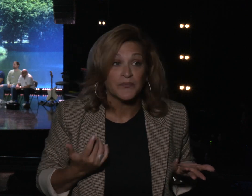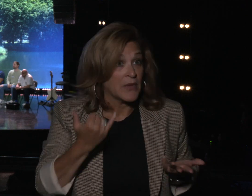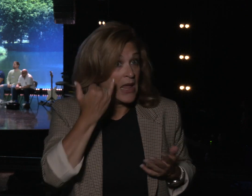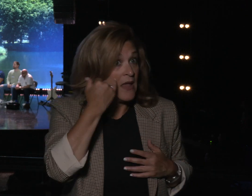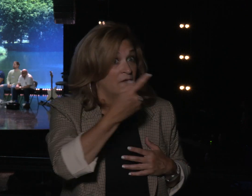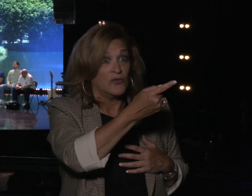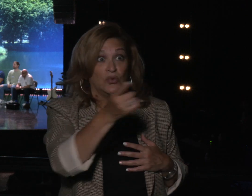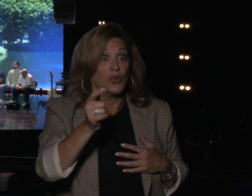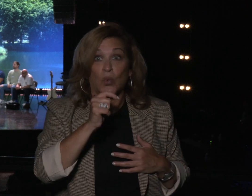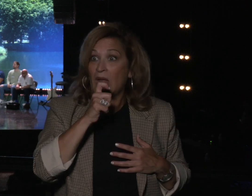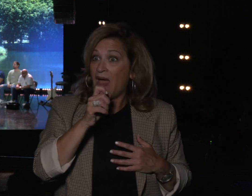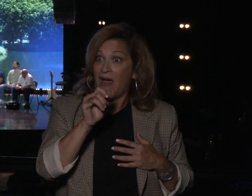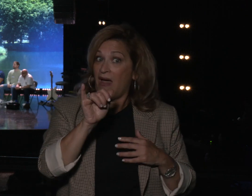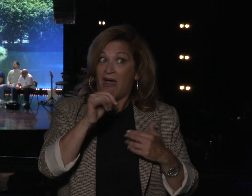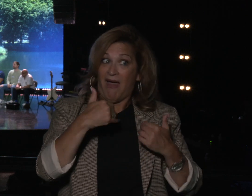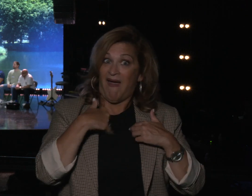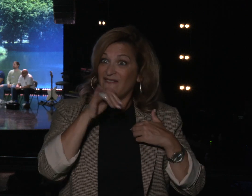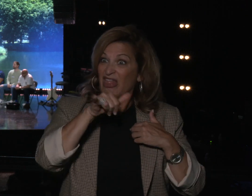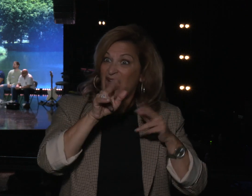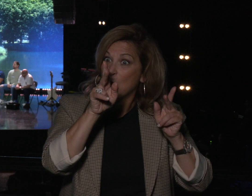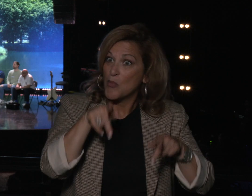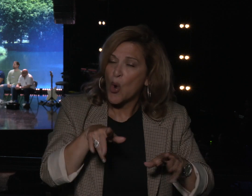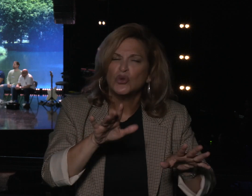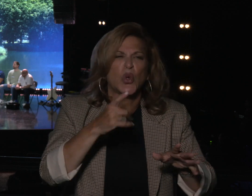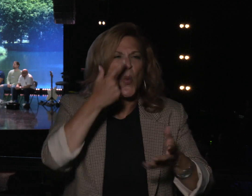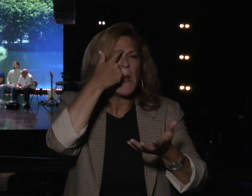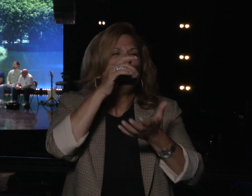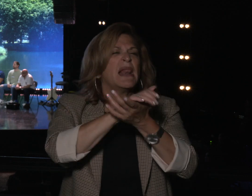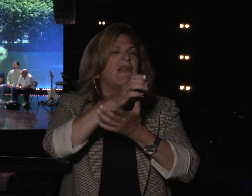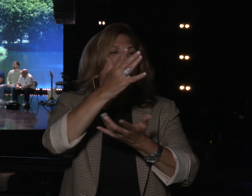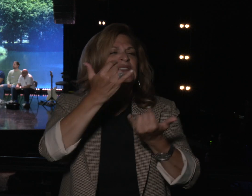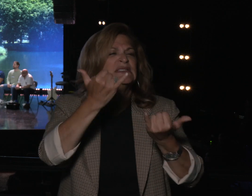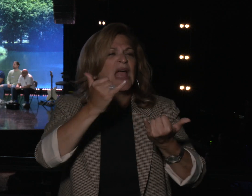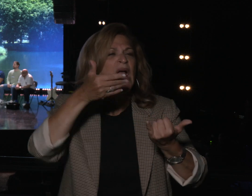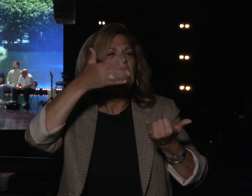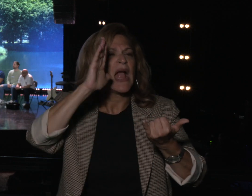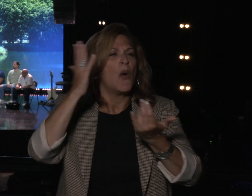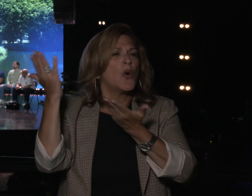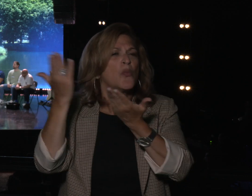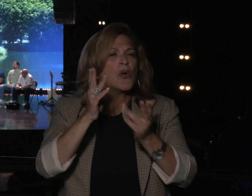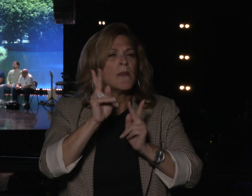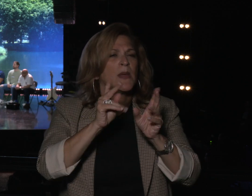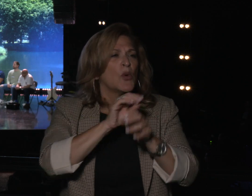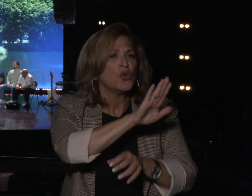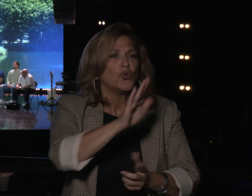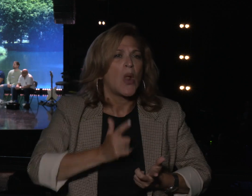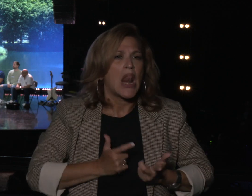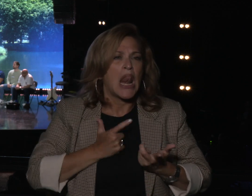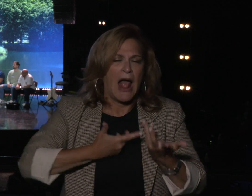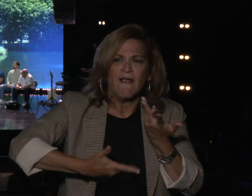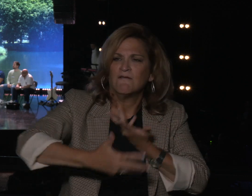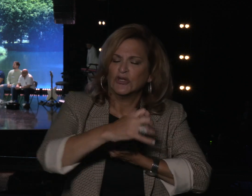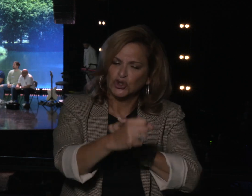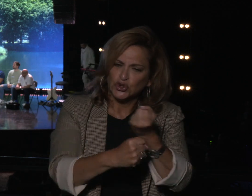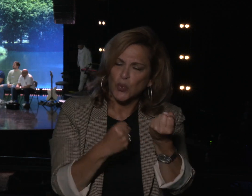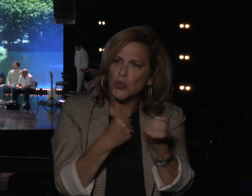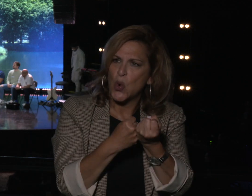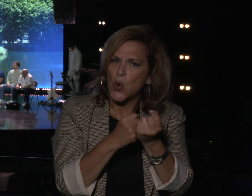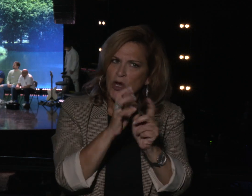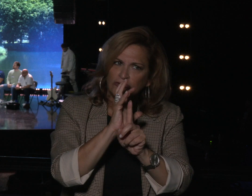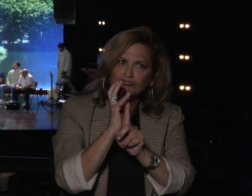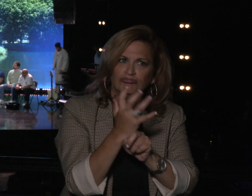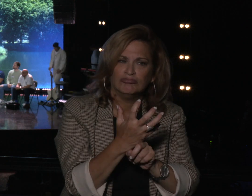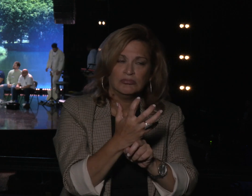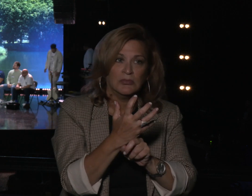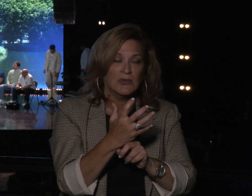that person, I am going to pray. We're going to believe God today that God would bring that person in your life. But it's not only on God, it's also on us. That's why we